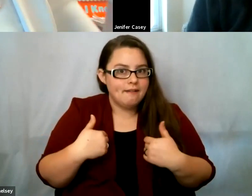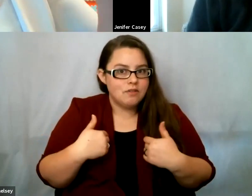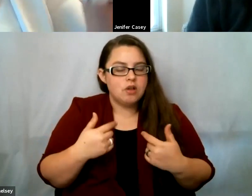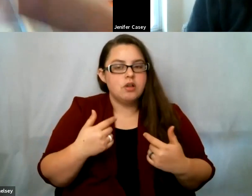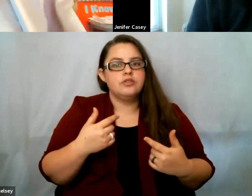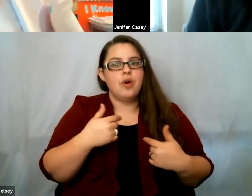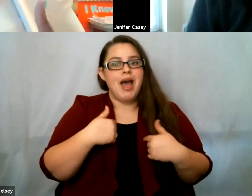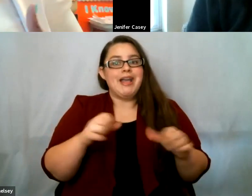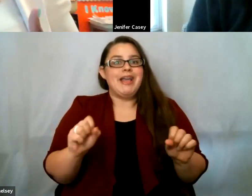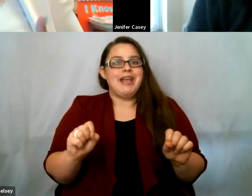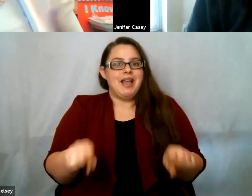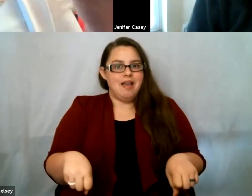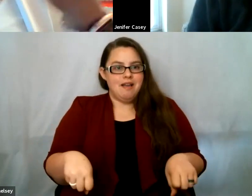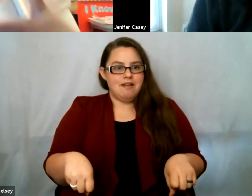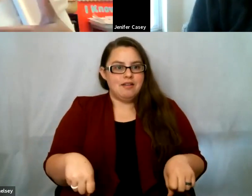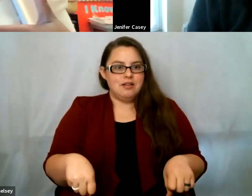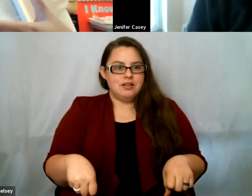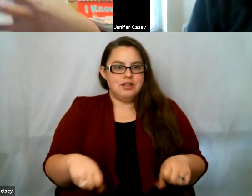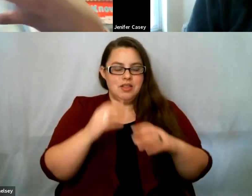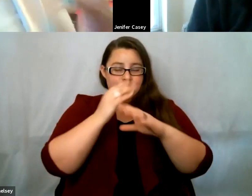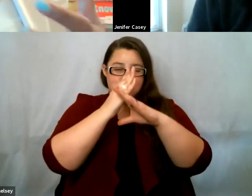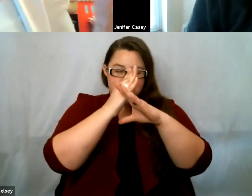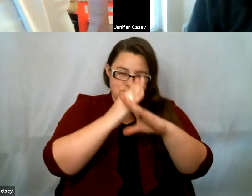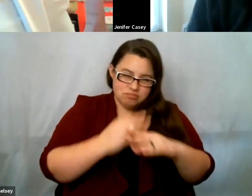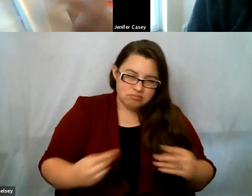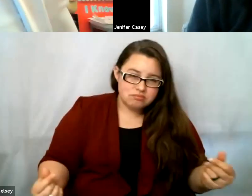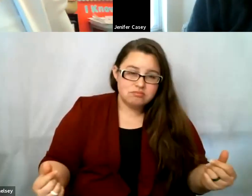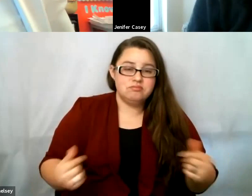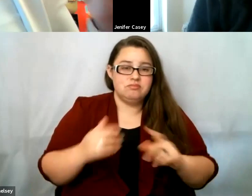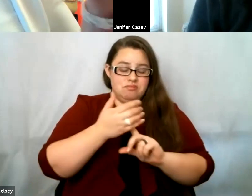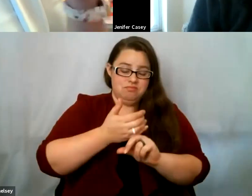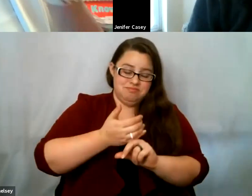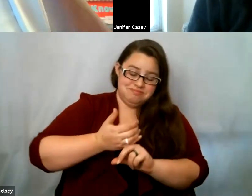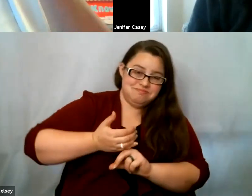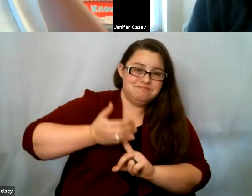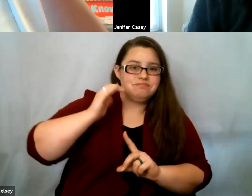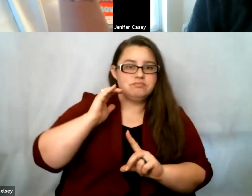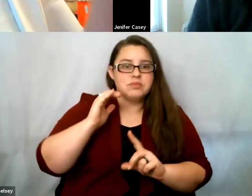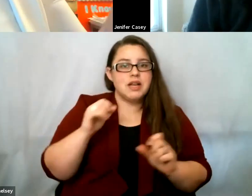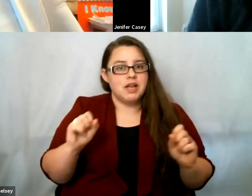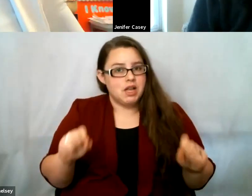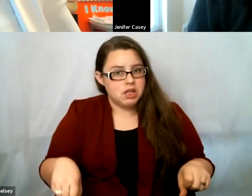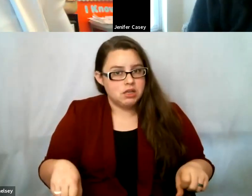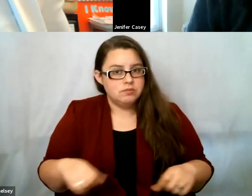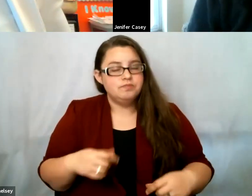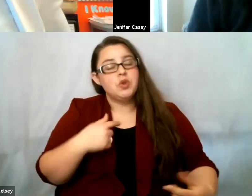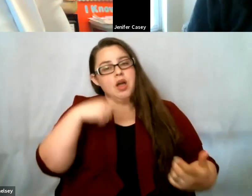can break down those walls that I have up. So I believe that